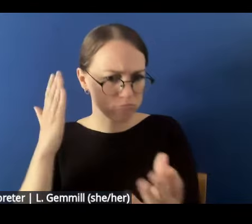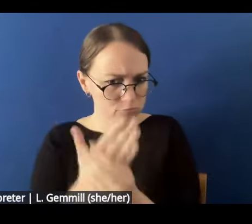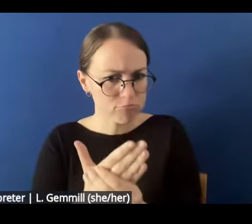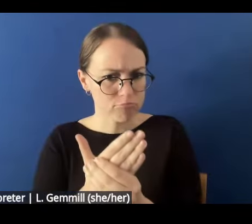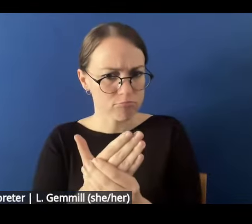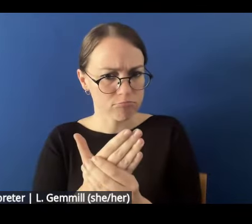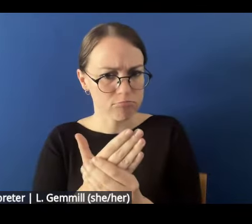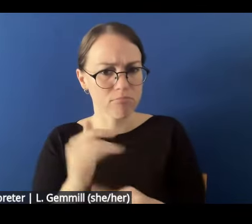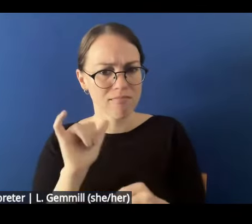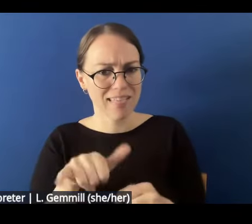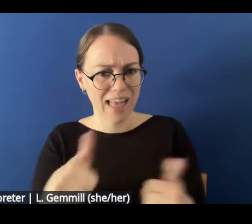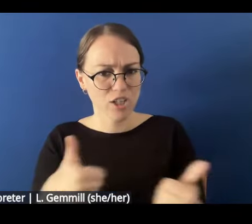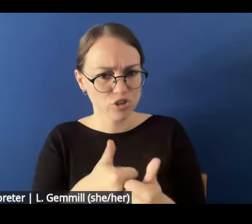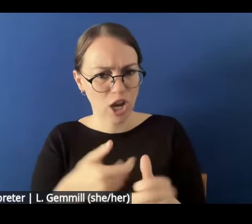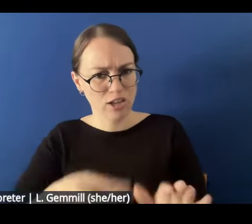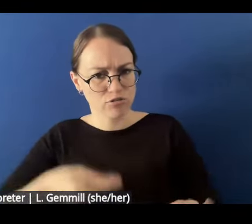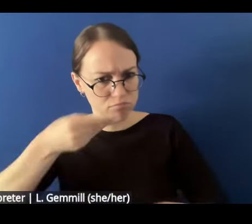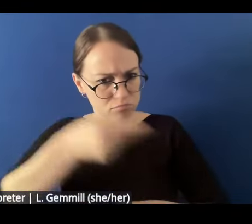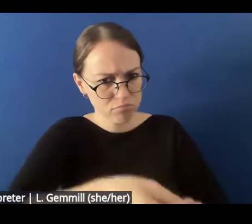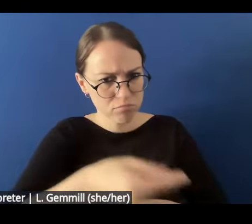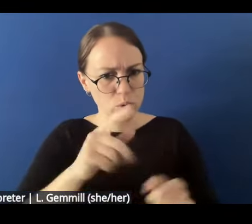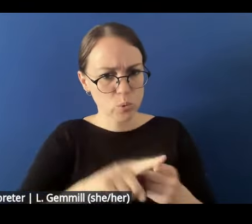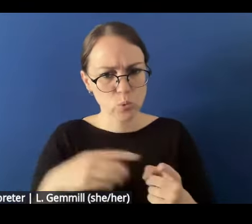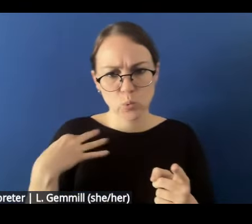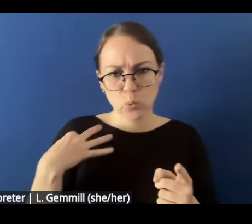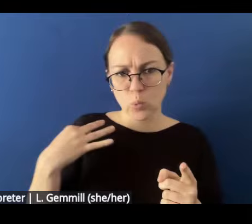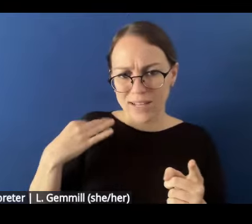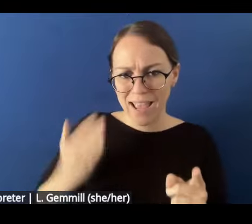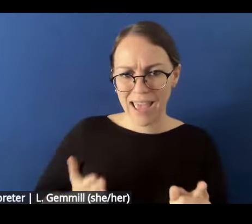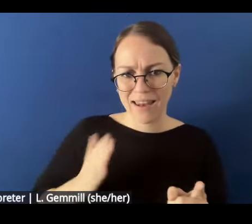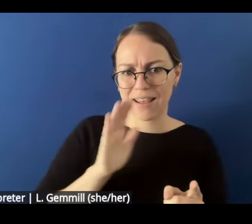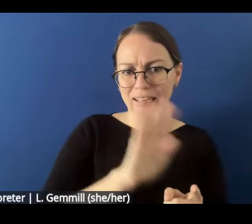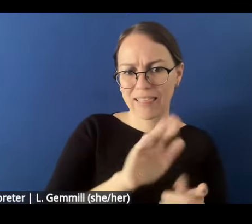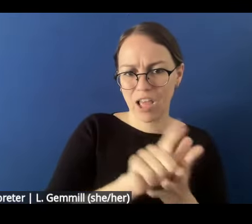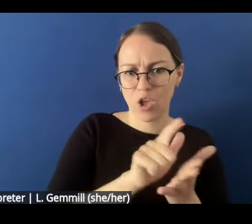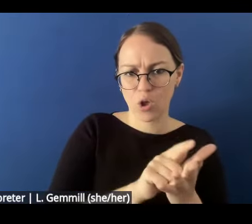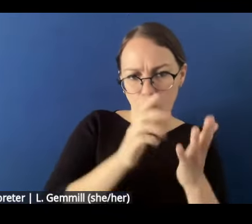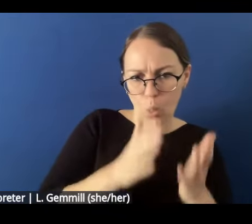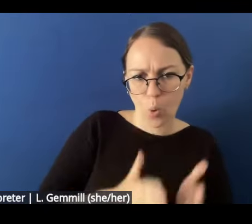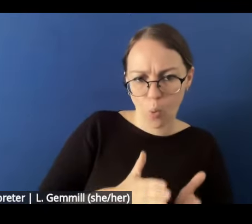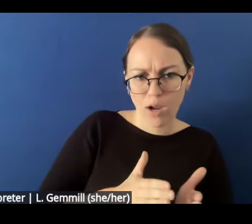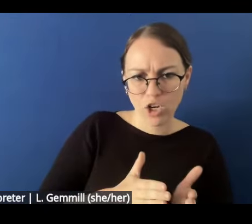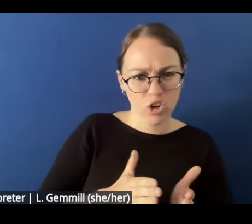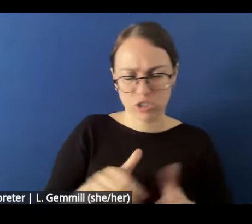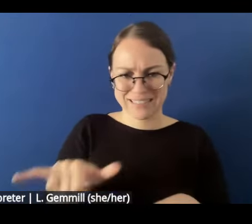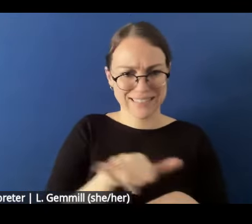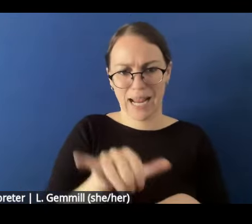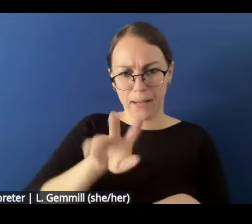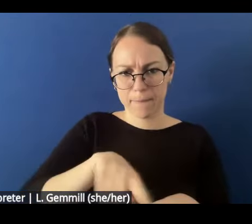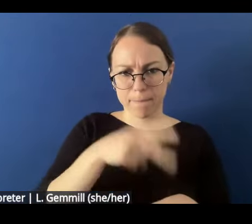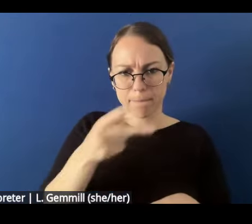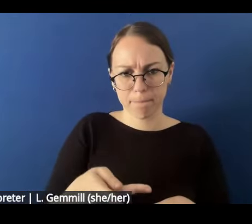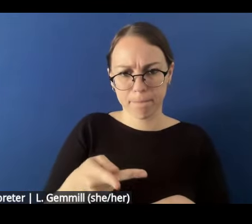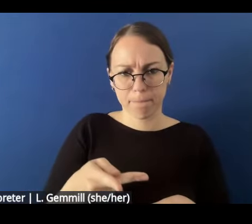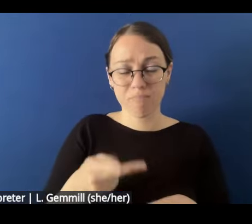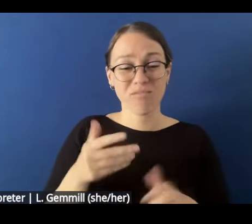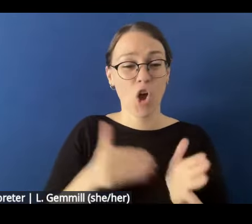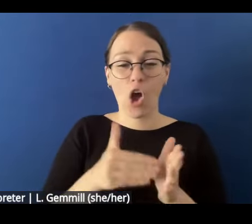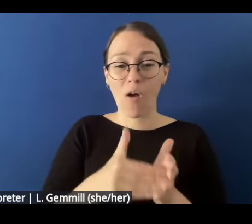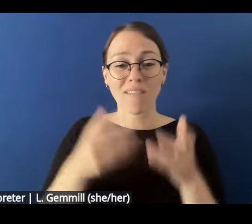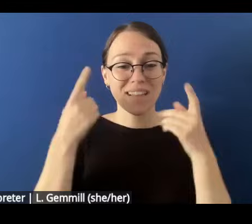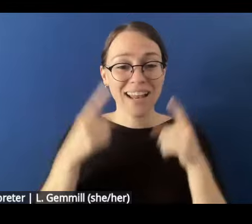the candidate or the candidate's lawyer. They have to designate somebody to get that, and vice versa. Because I think too much, there's trial